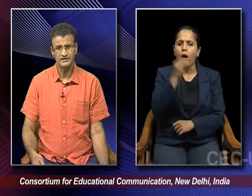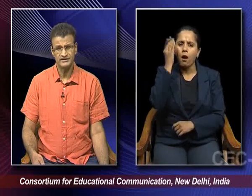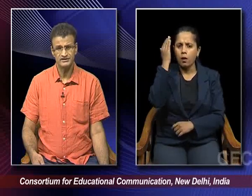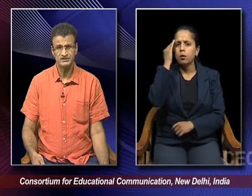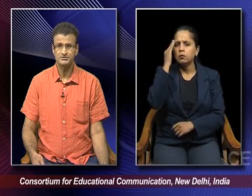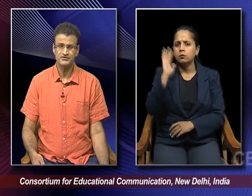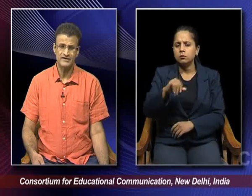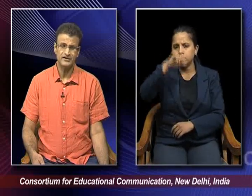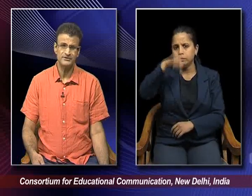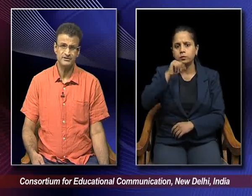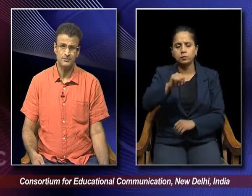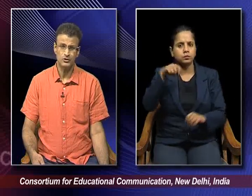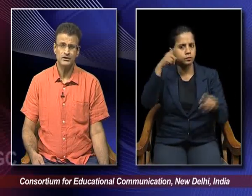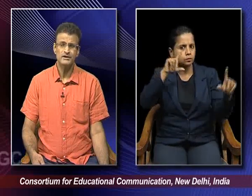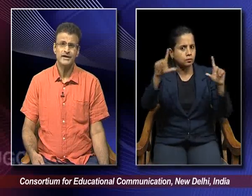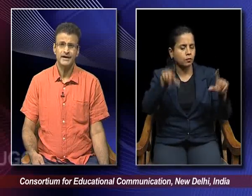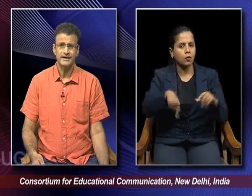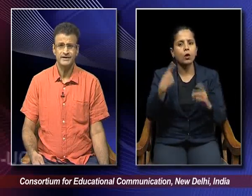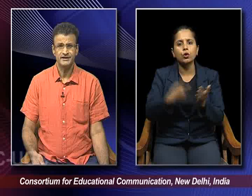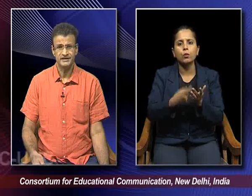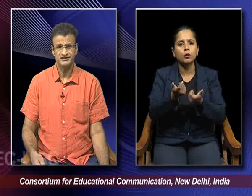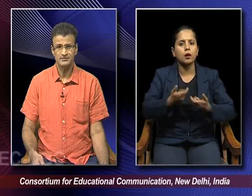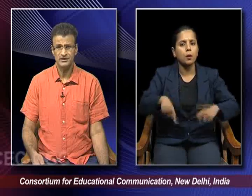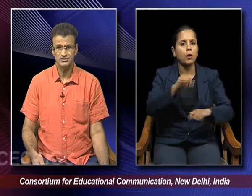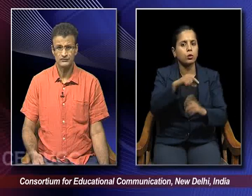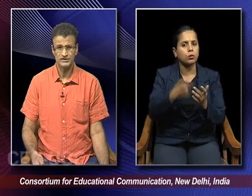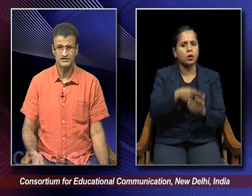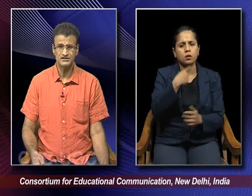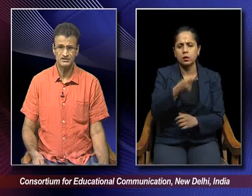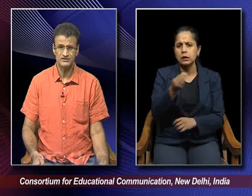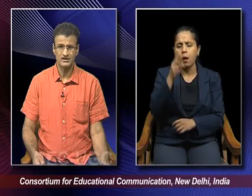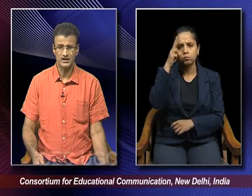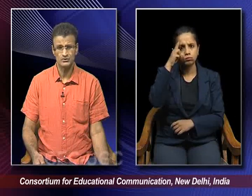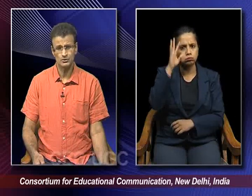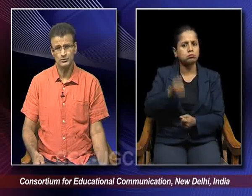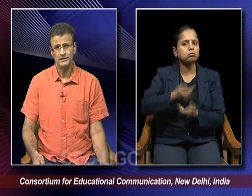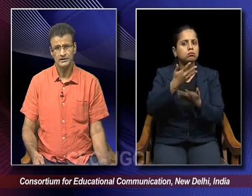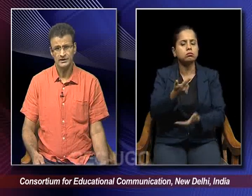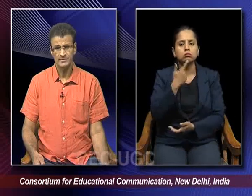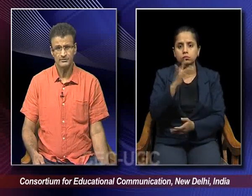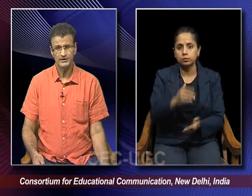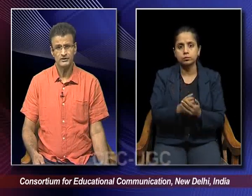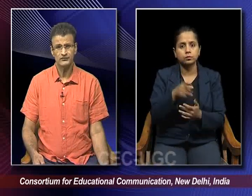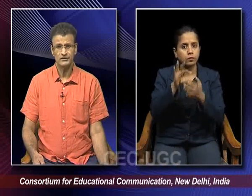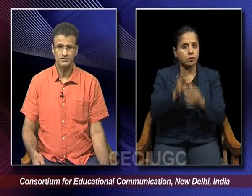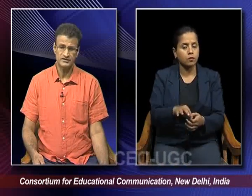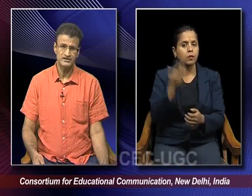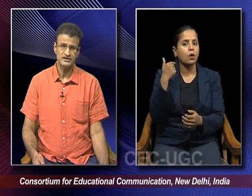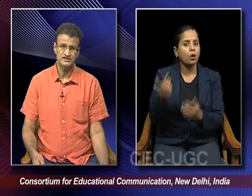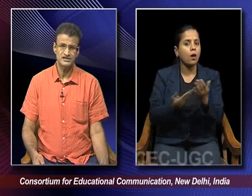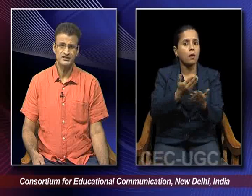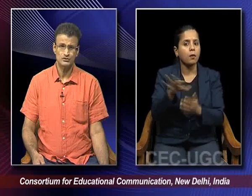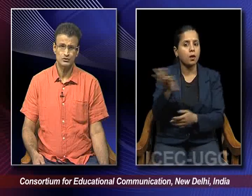regarding the Indian Cinematograph Committee report, and he raised some kinds of concern with regard to the appointment of